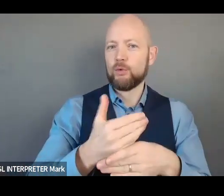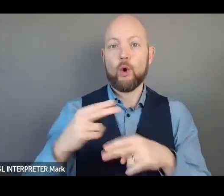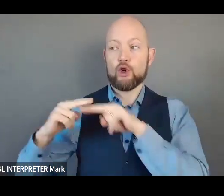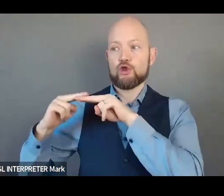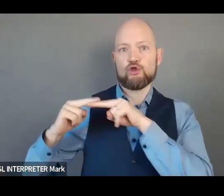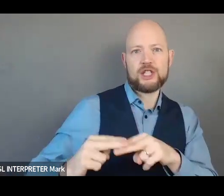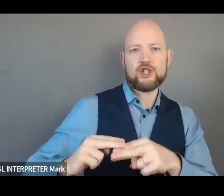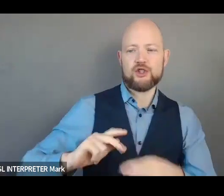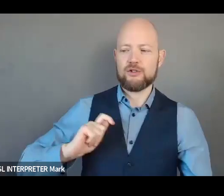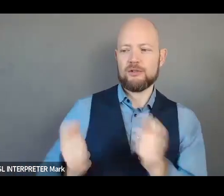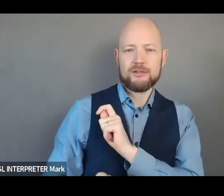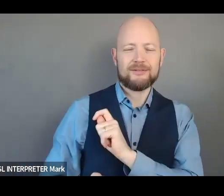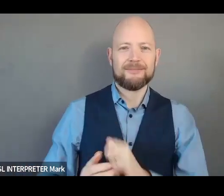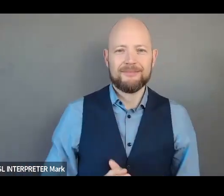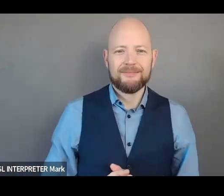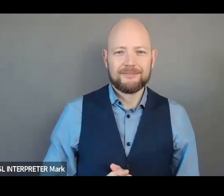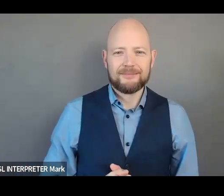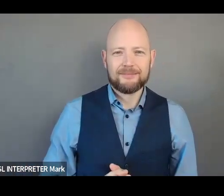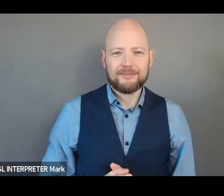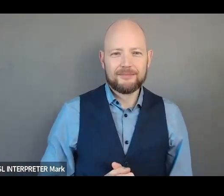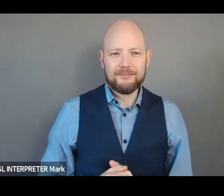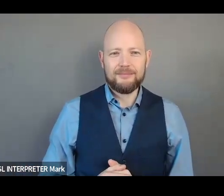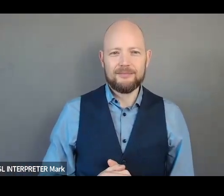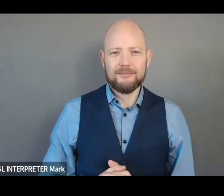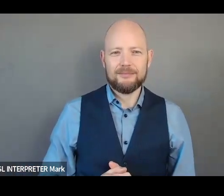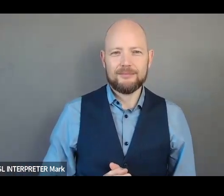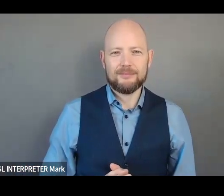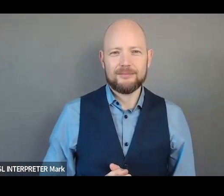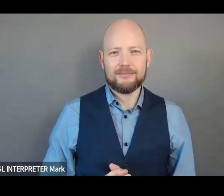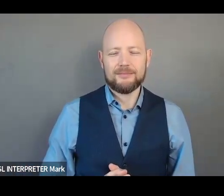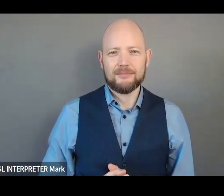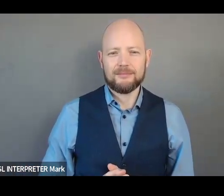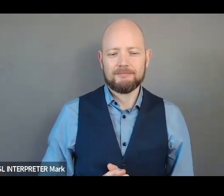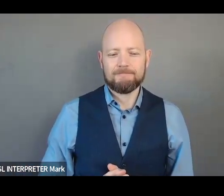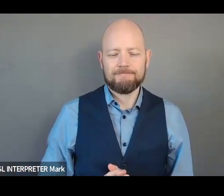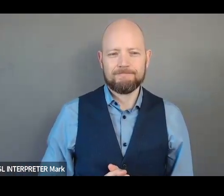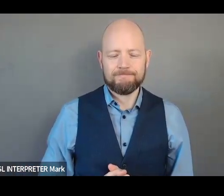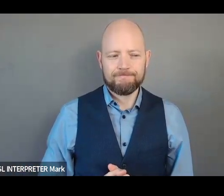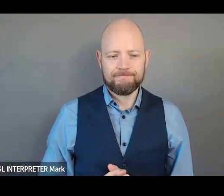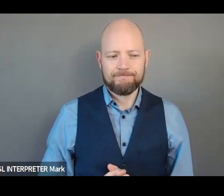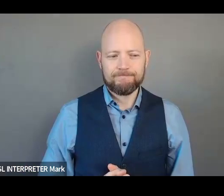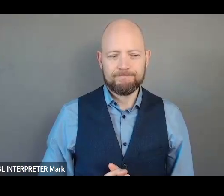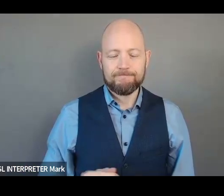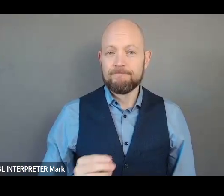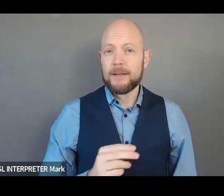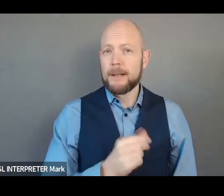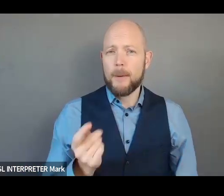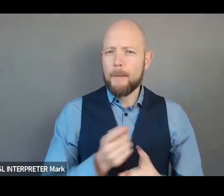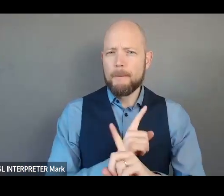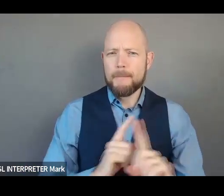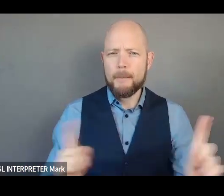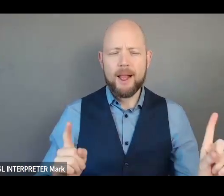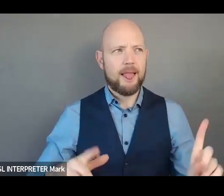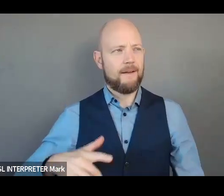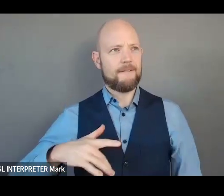were by no means ideal, don't get me wrong, but the notion that you are compelled, or that it's the